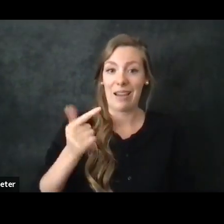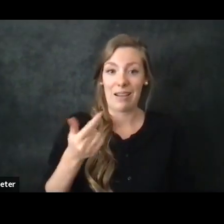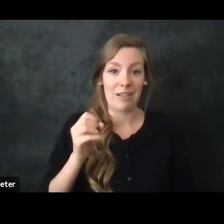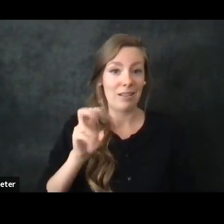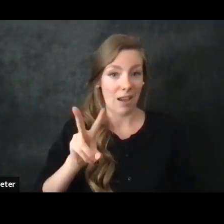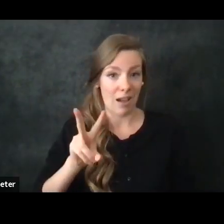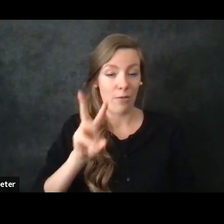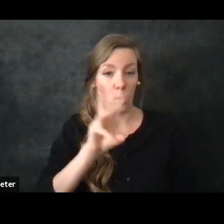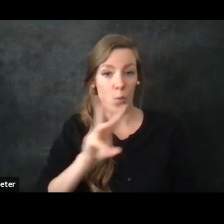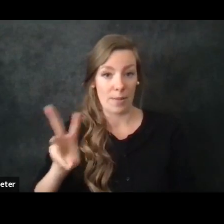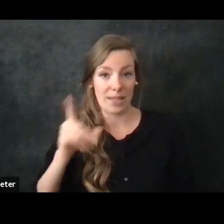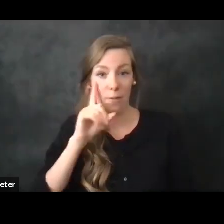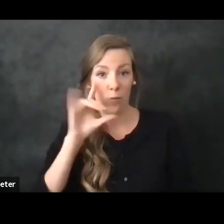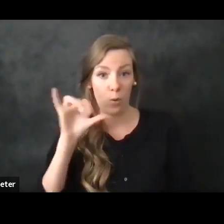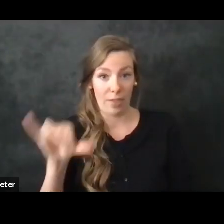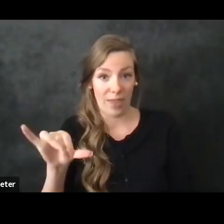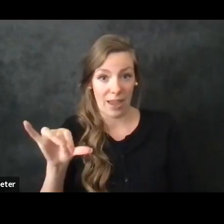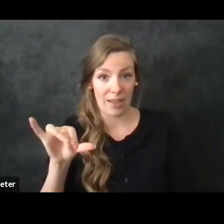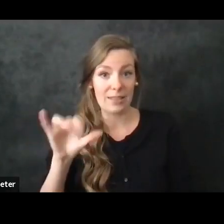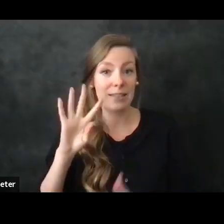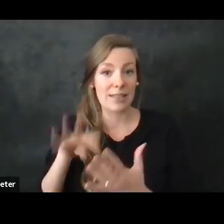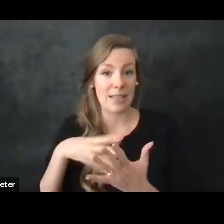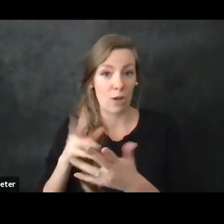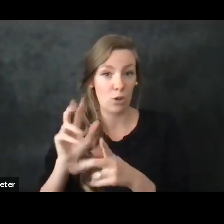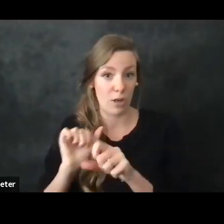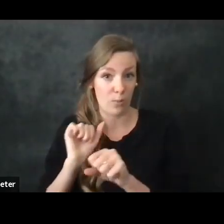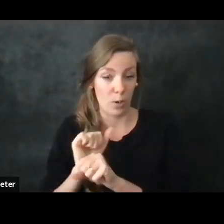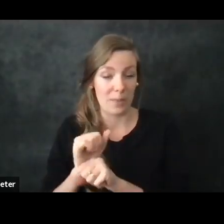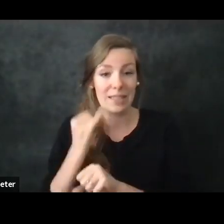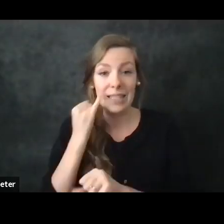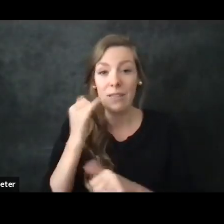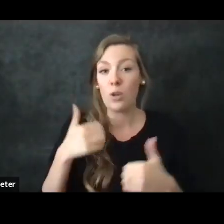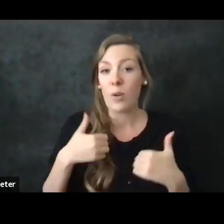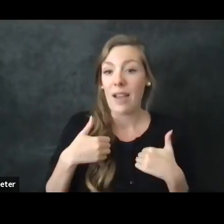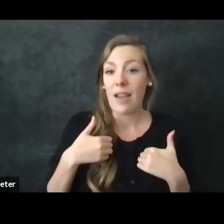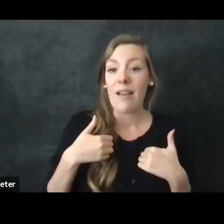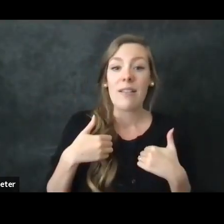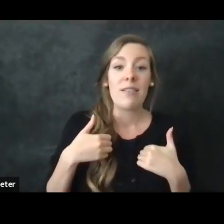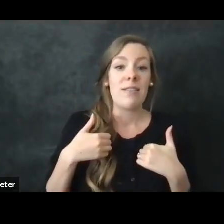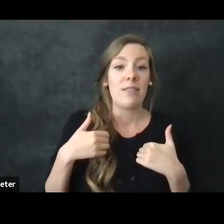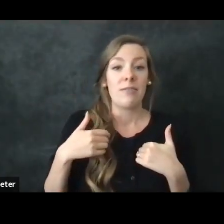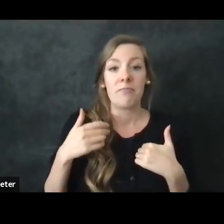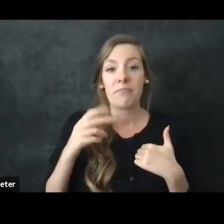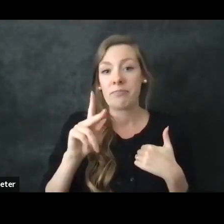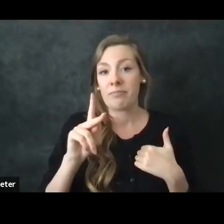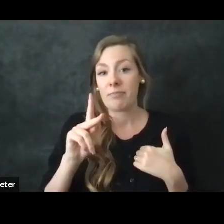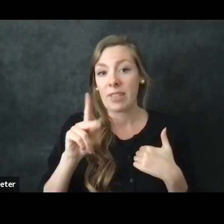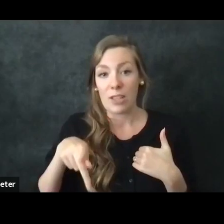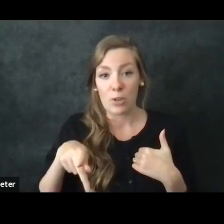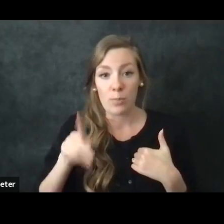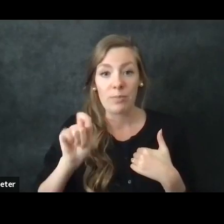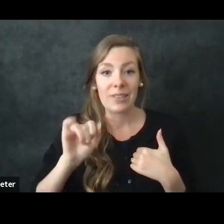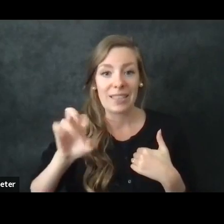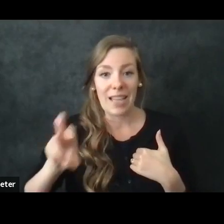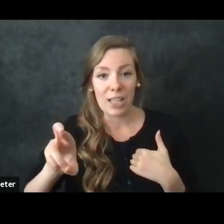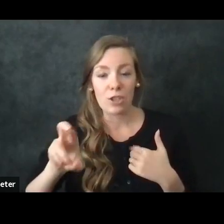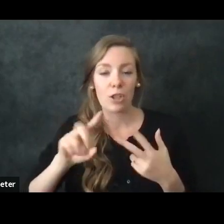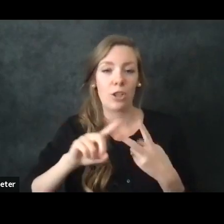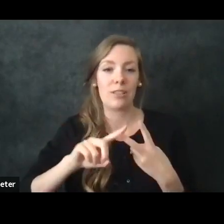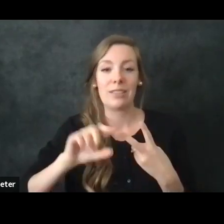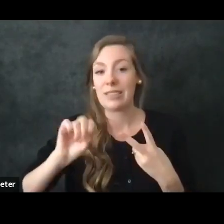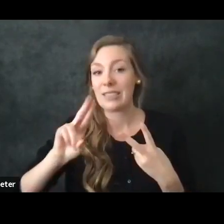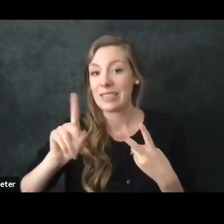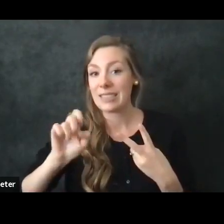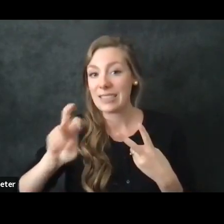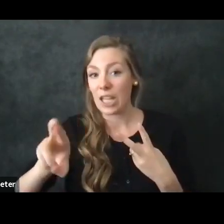shots. For those who have healthcare coverage through one of our larger local medical providers, such as Kaiser, Sutter Health, or Providence, we will be